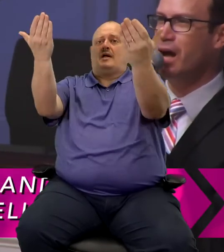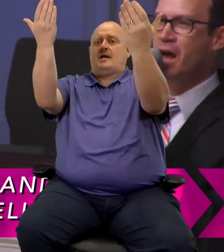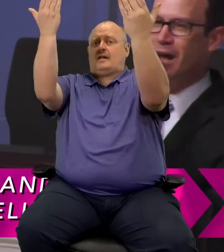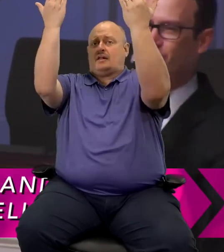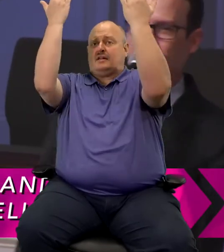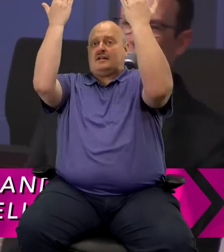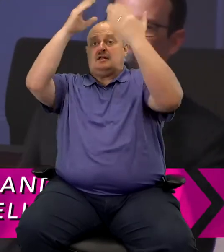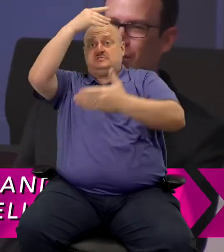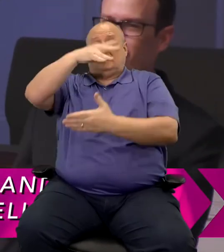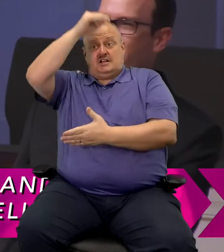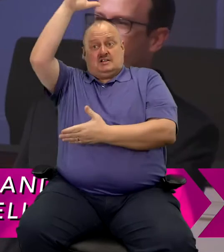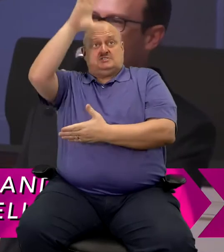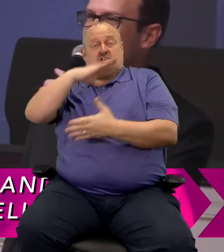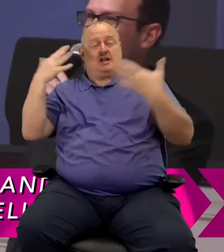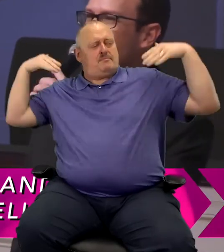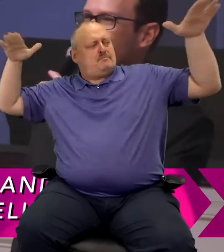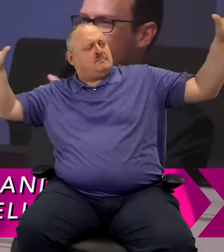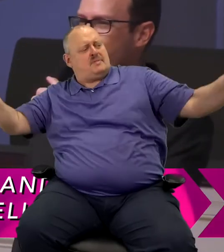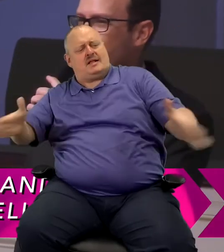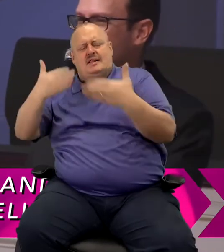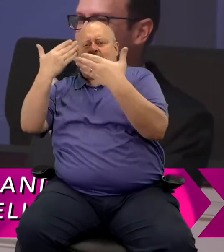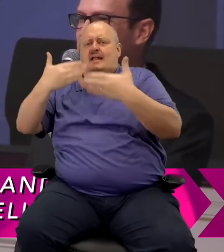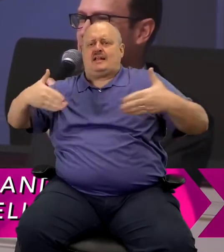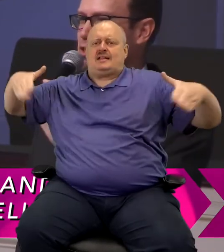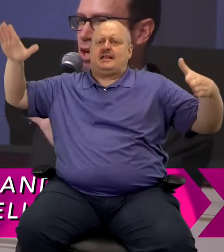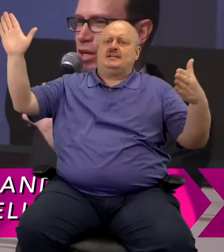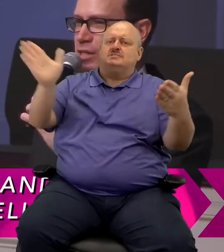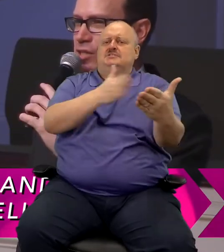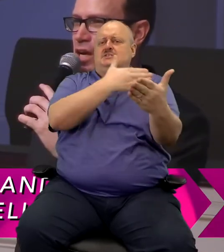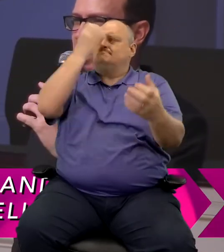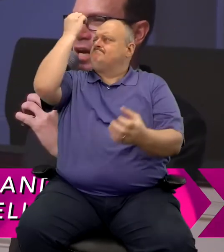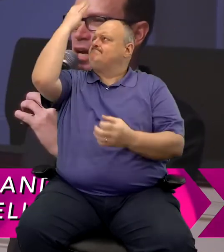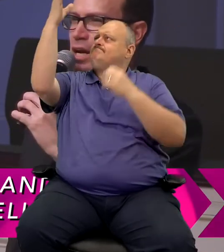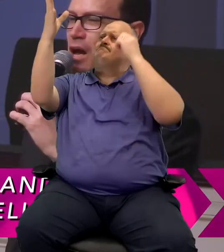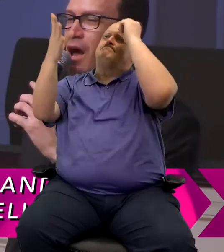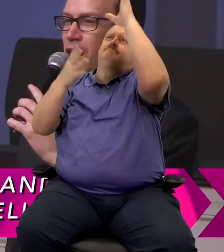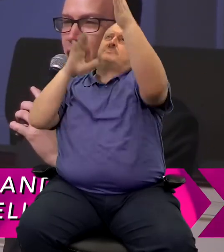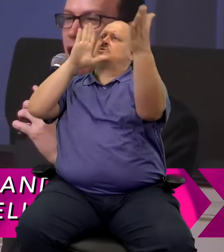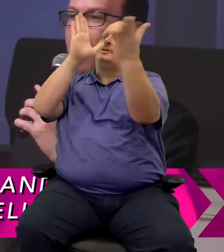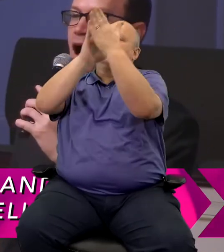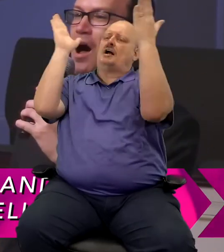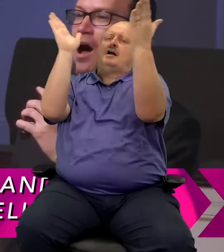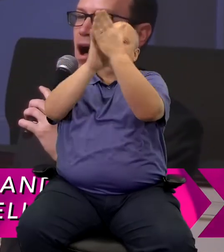hallelujah. Sons of men and angels say,